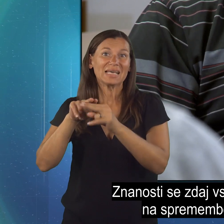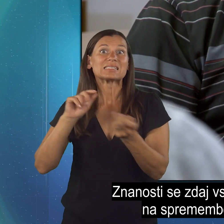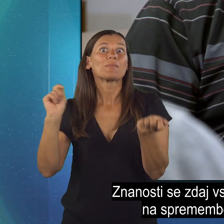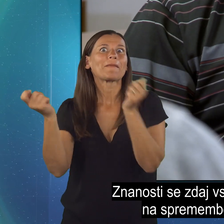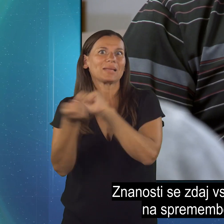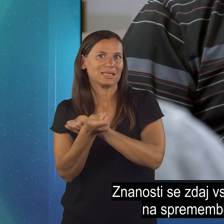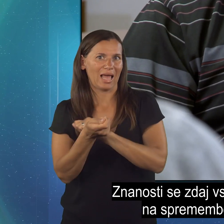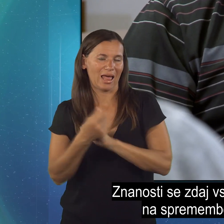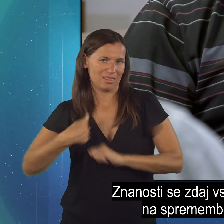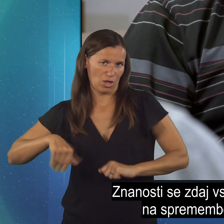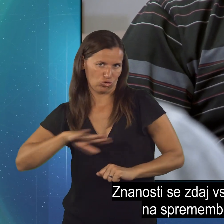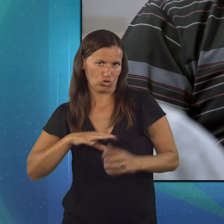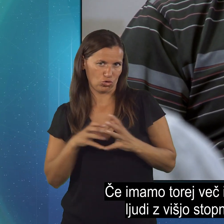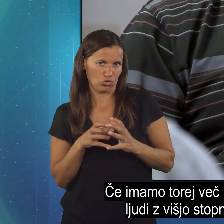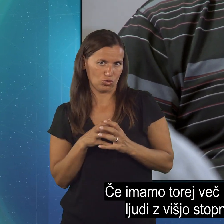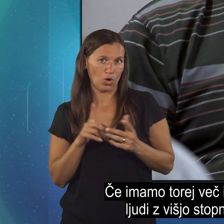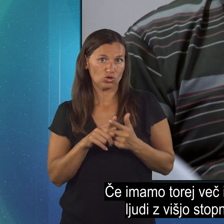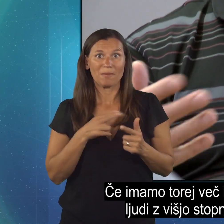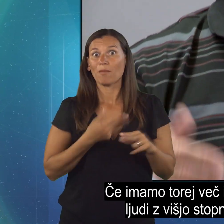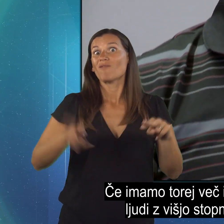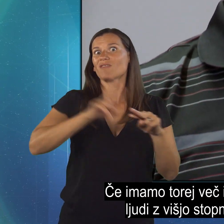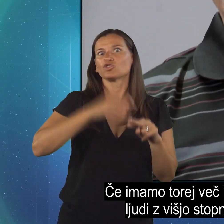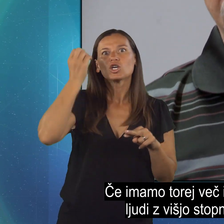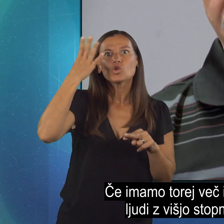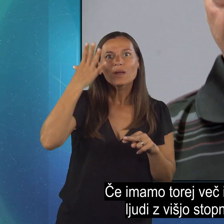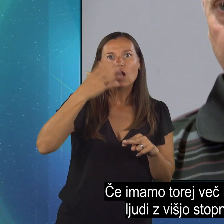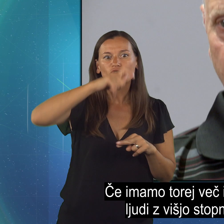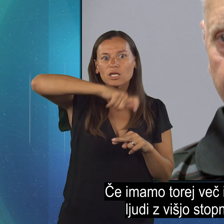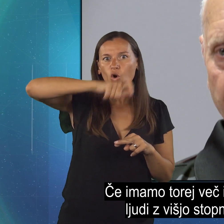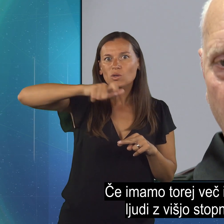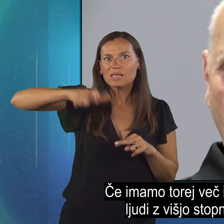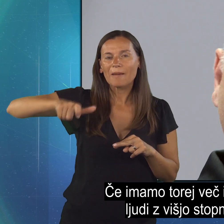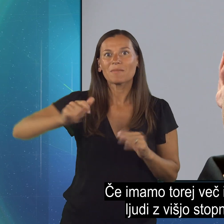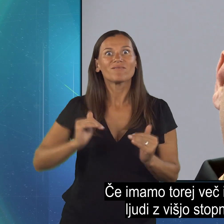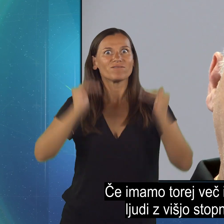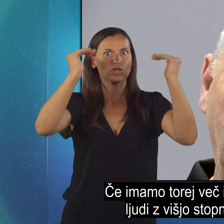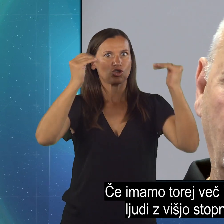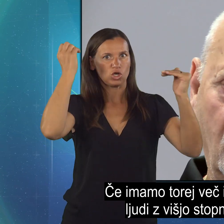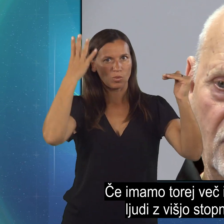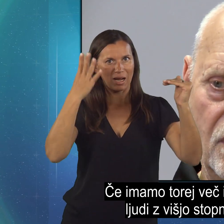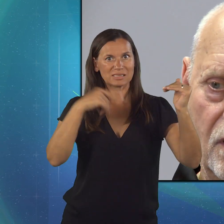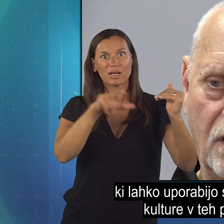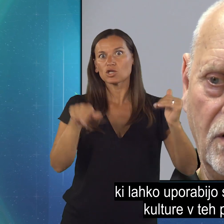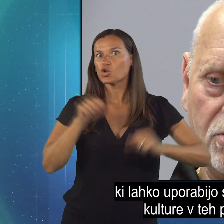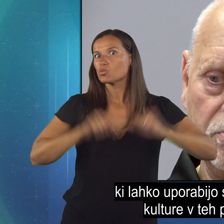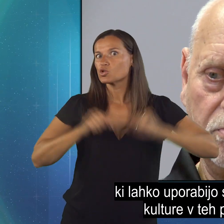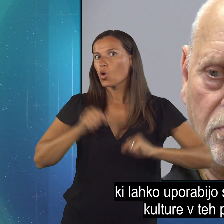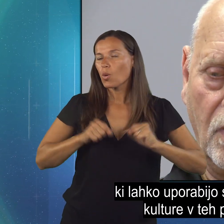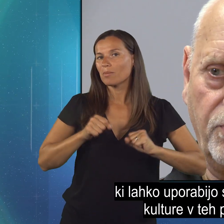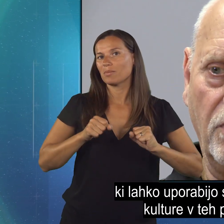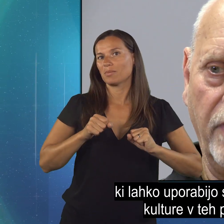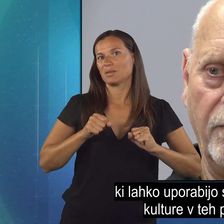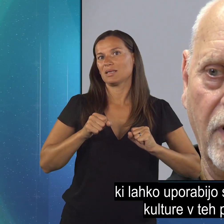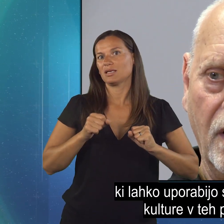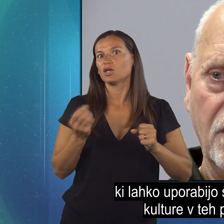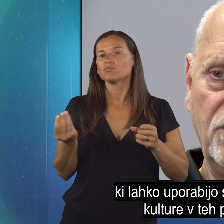rely on changes in our society. So if we have more educated people, people at a higher level of education, who are able